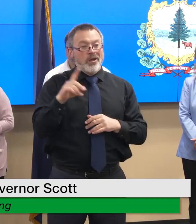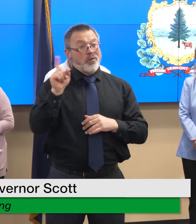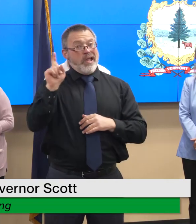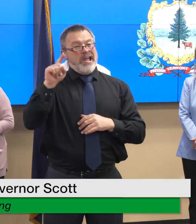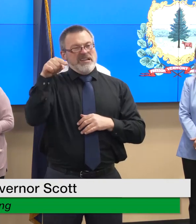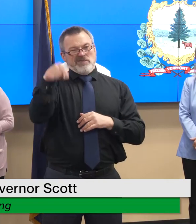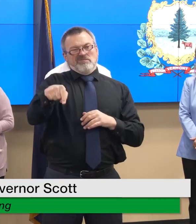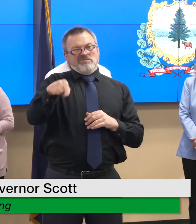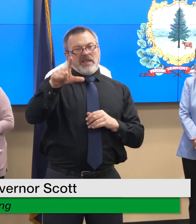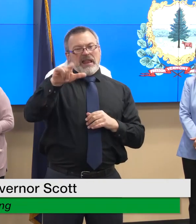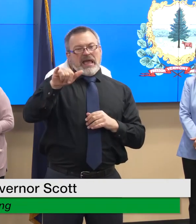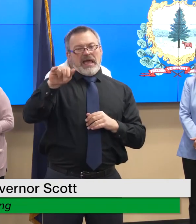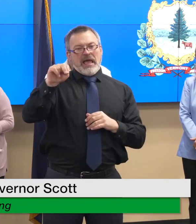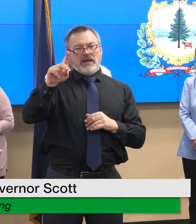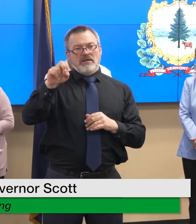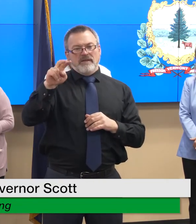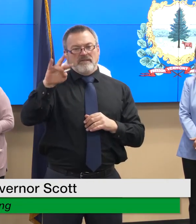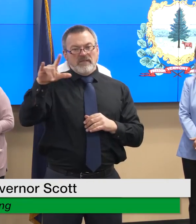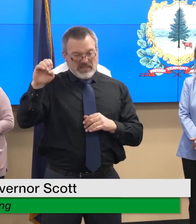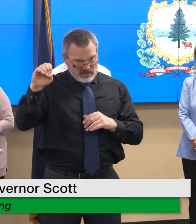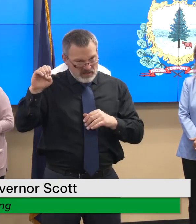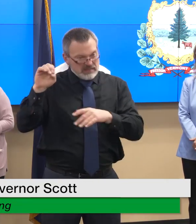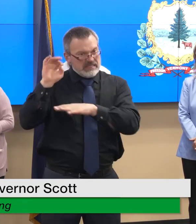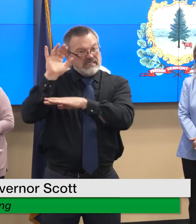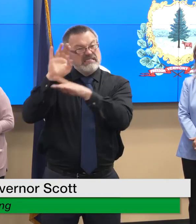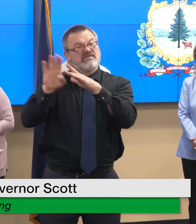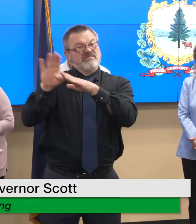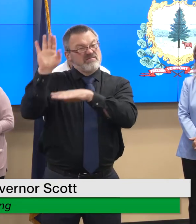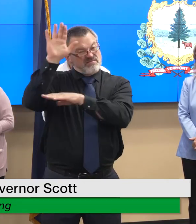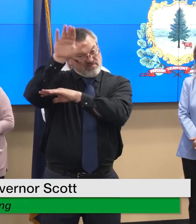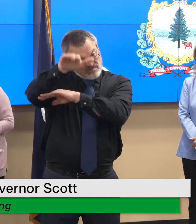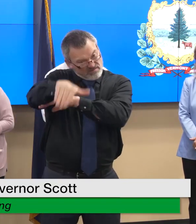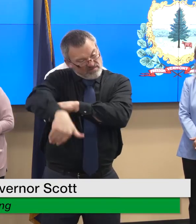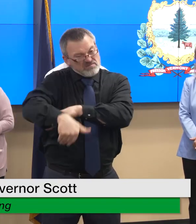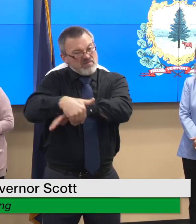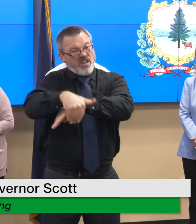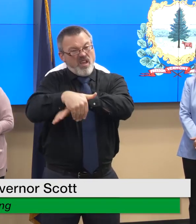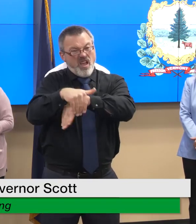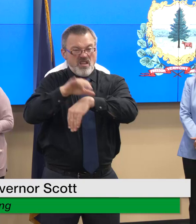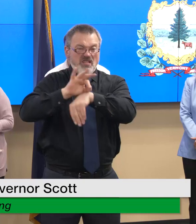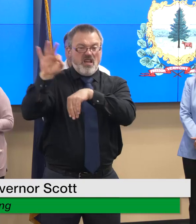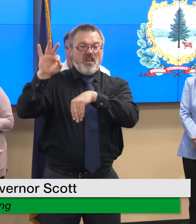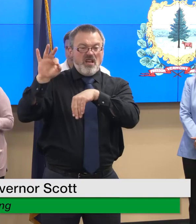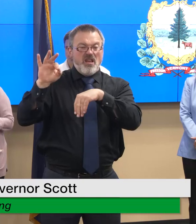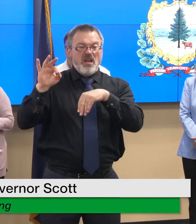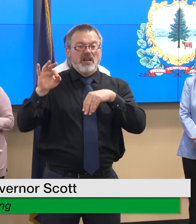9 p.m. Many of those areas are still inaccessible today.